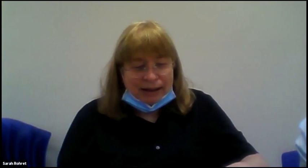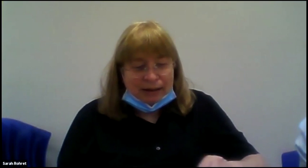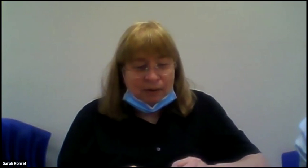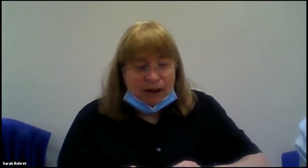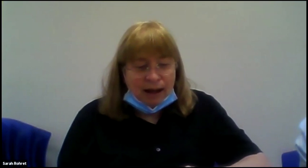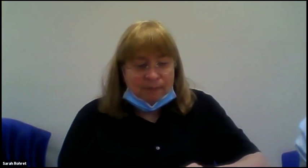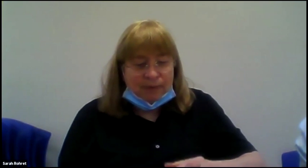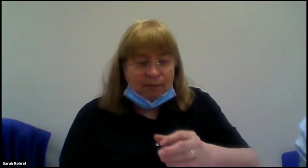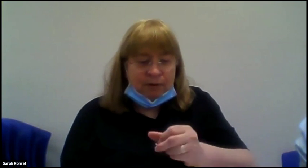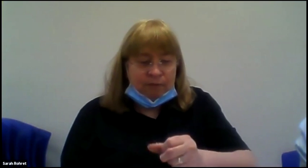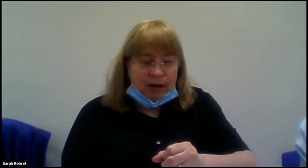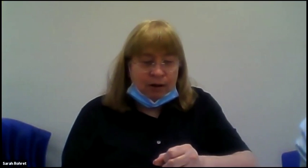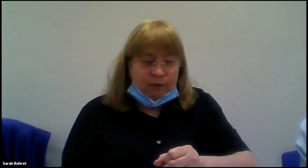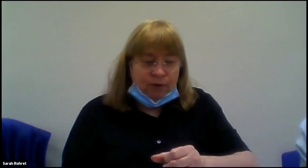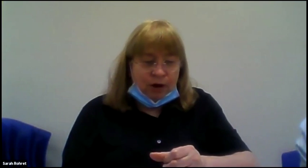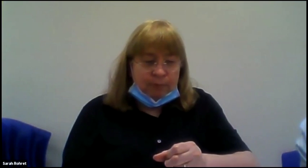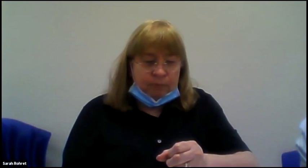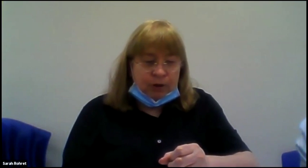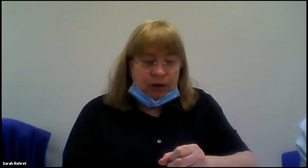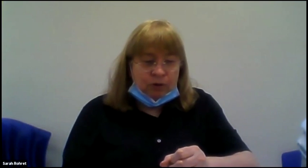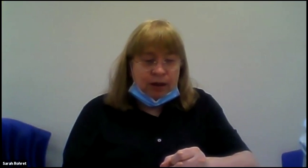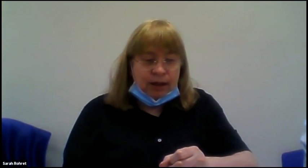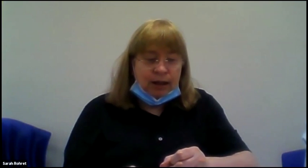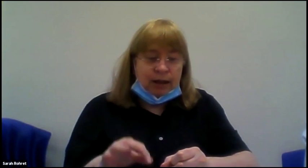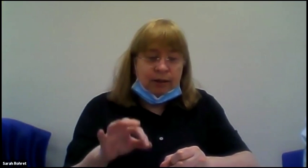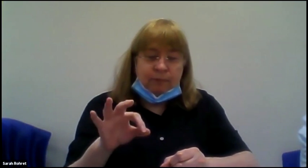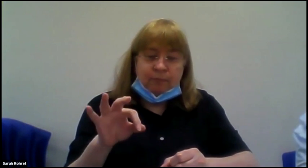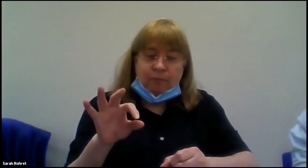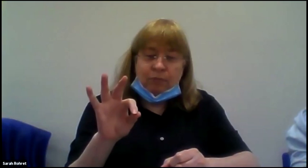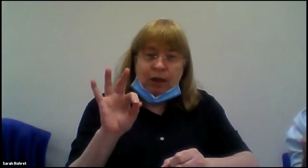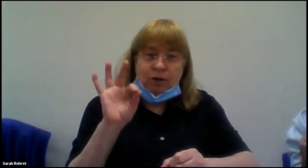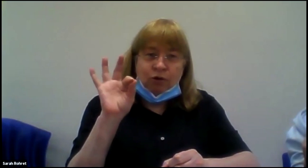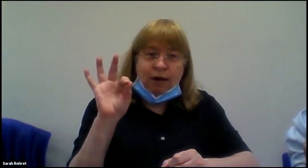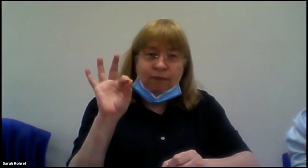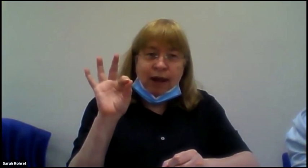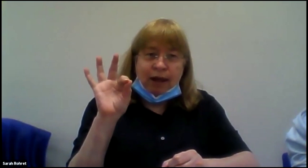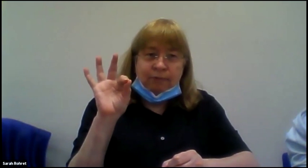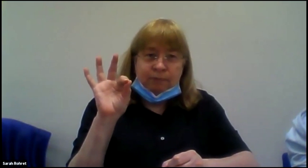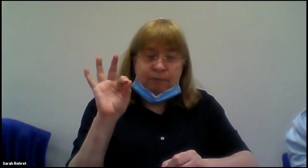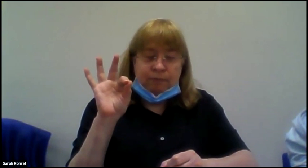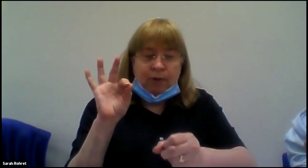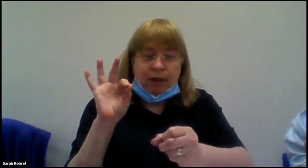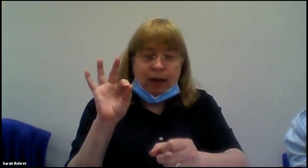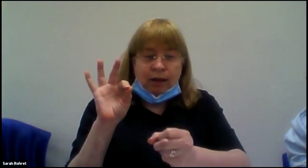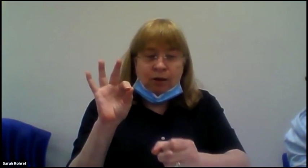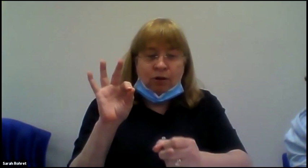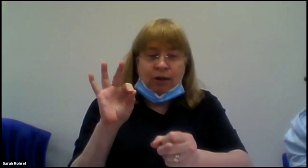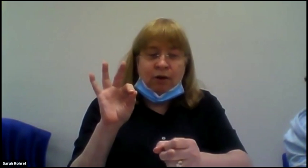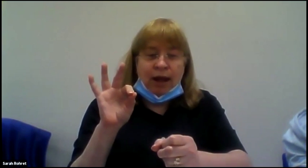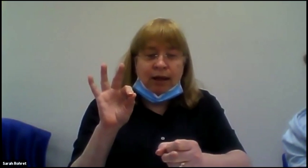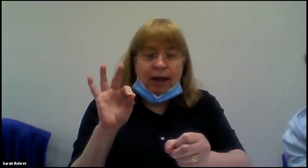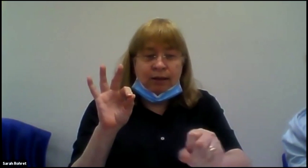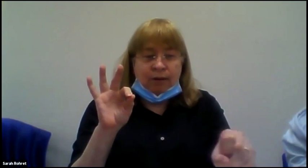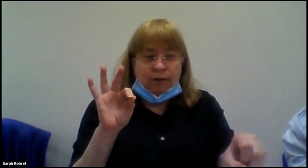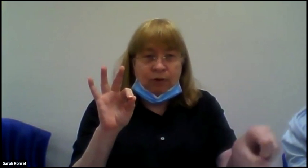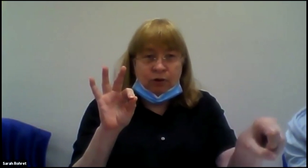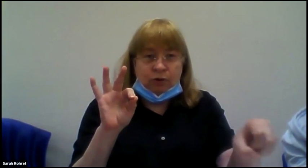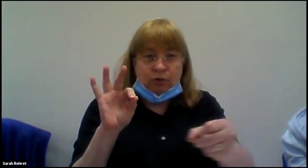So yeah, that was fun on the farm. So Yes. TV is your F hand, and then your other hand has kind of a circle